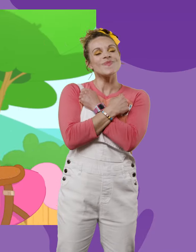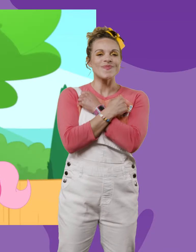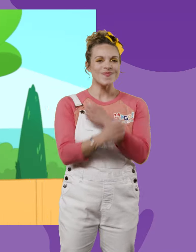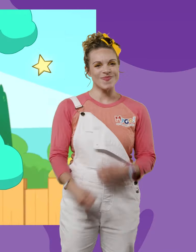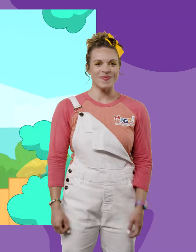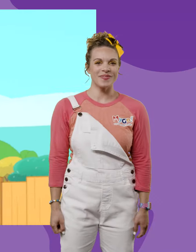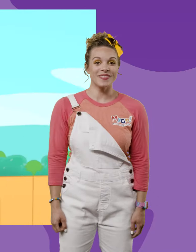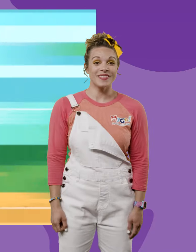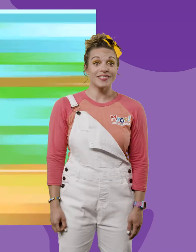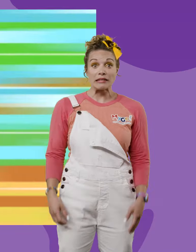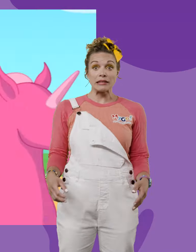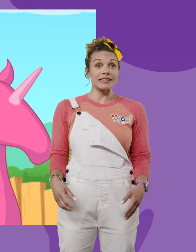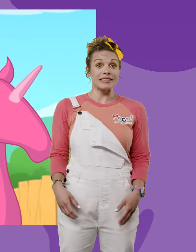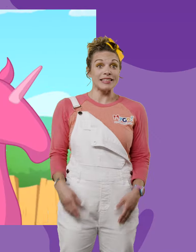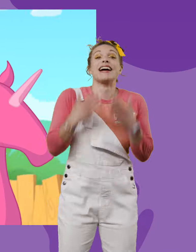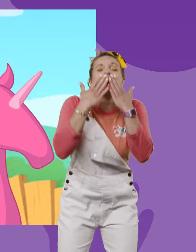Hug!